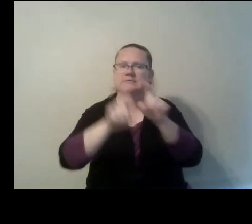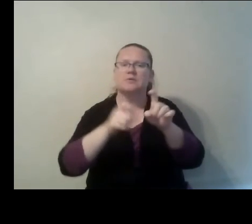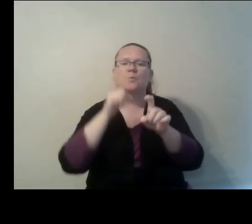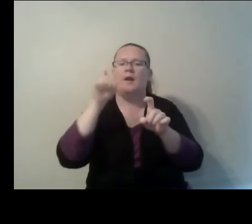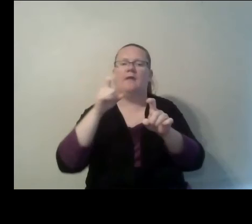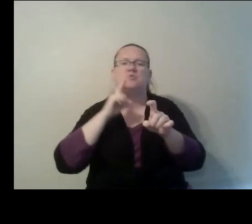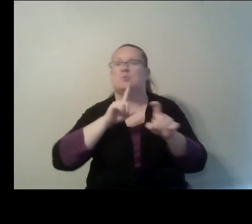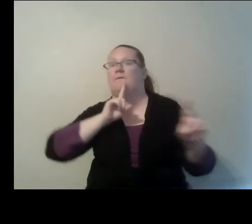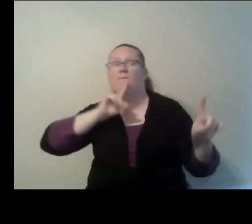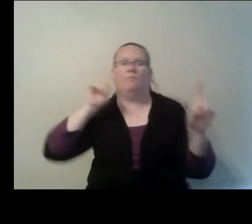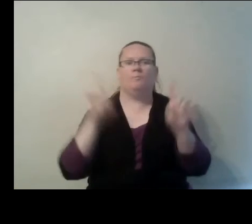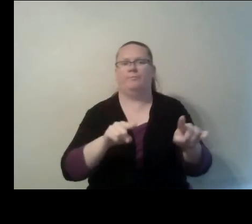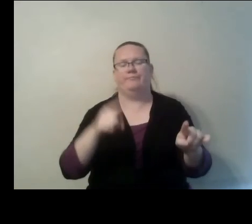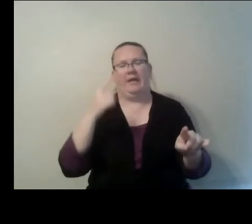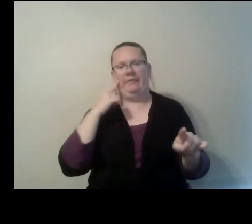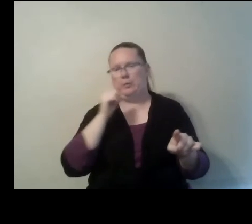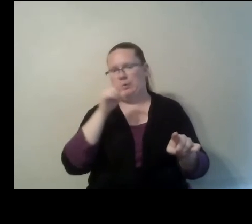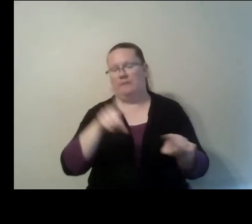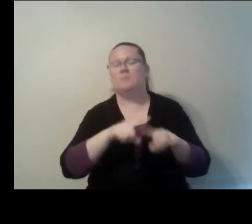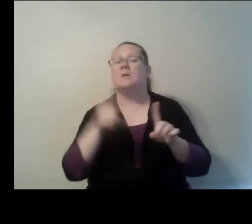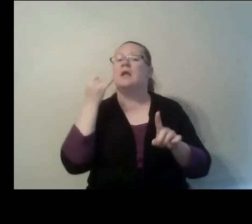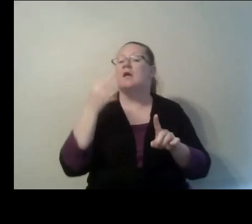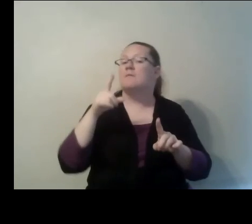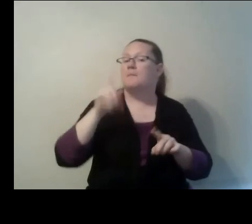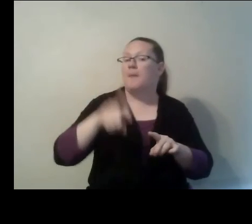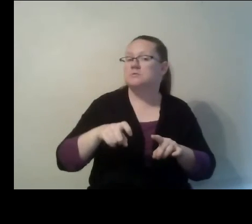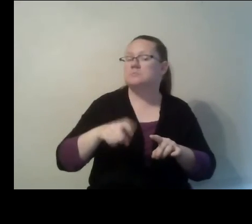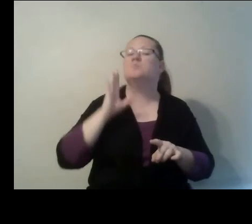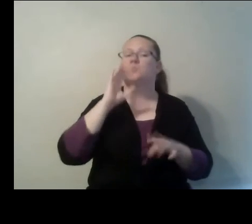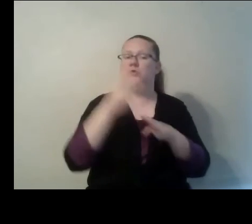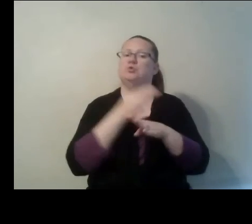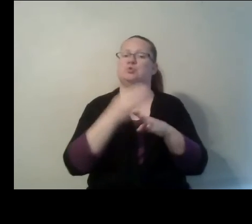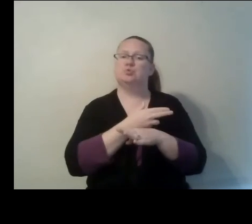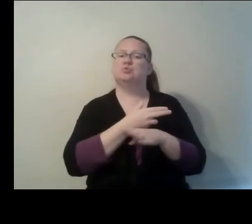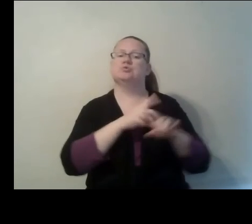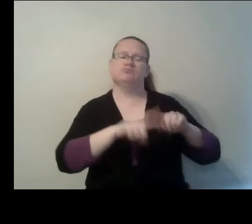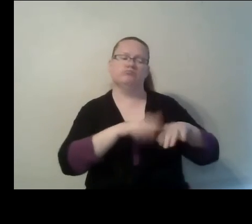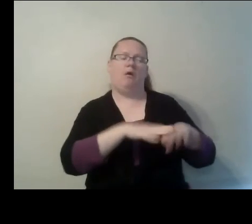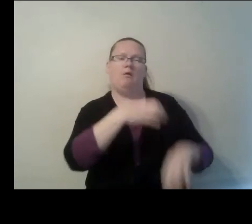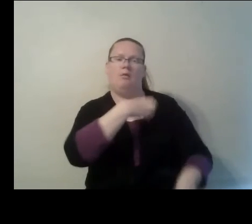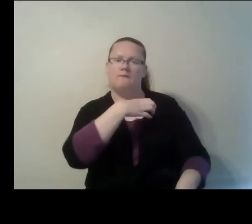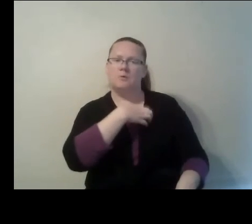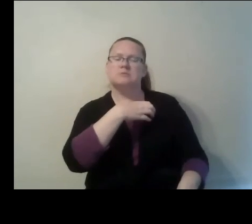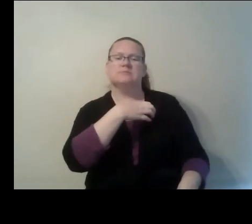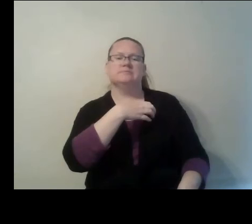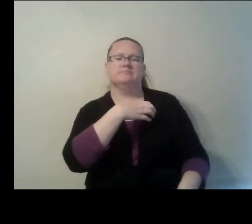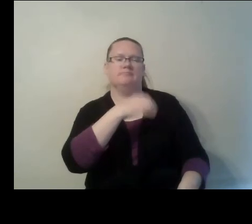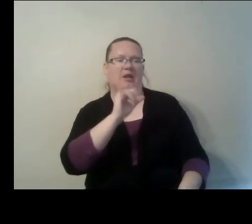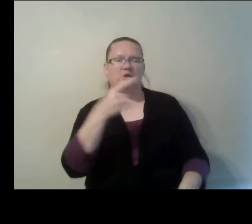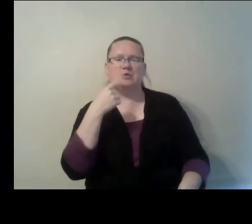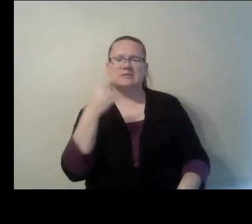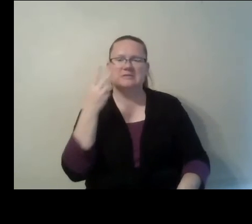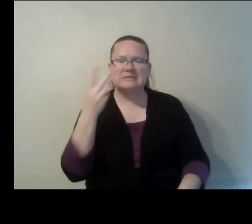an order phase. But if we do, we will utilize our law enforcement as we have with, as you heard, individuals who